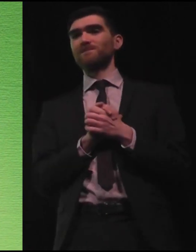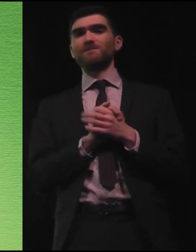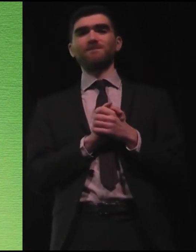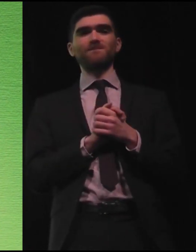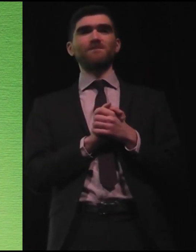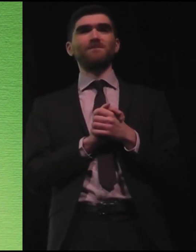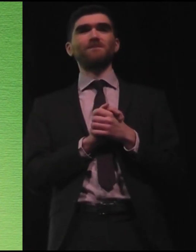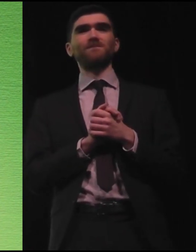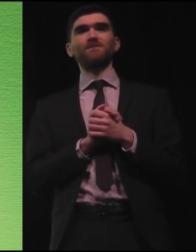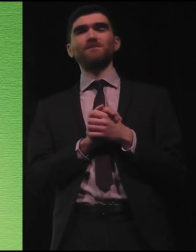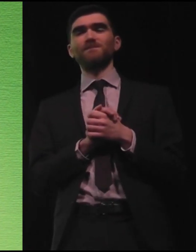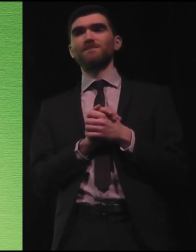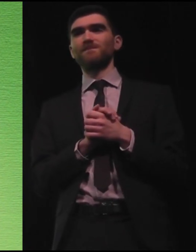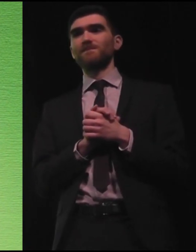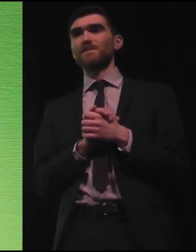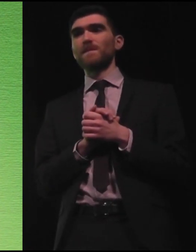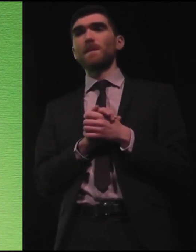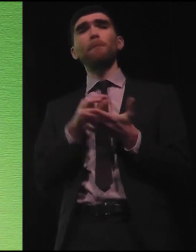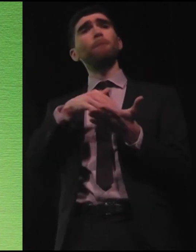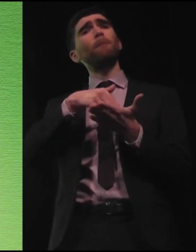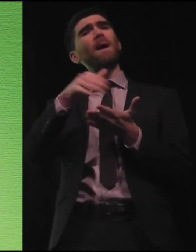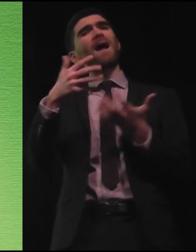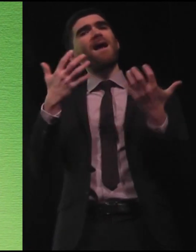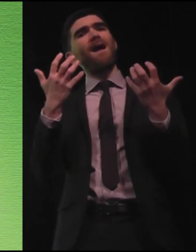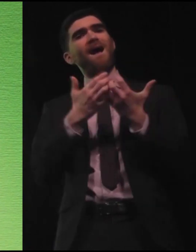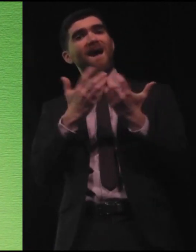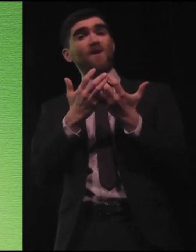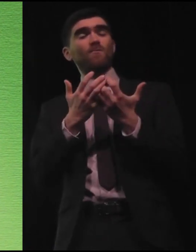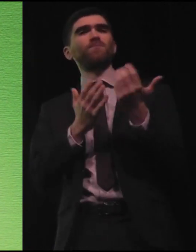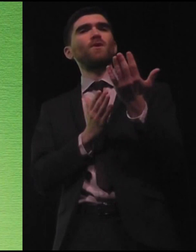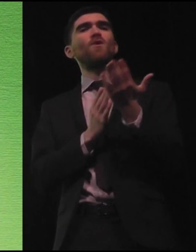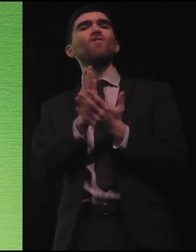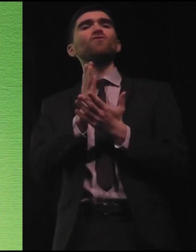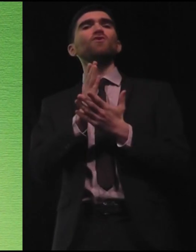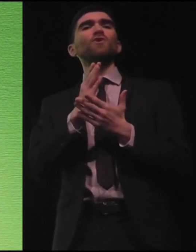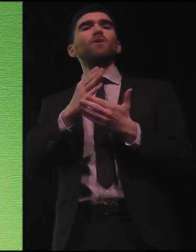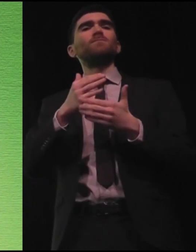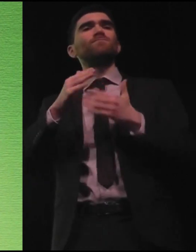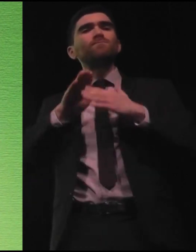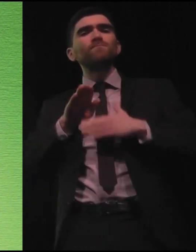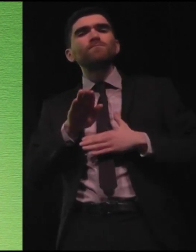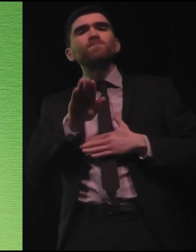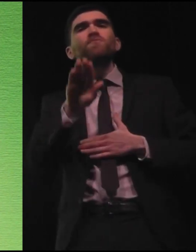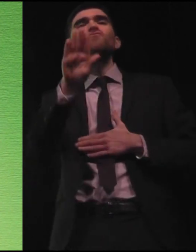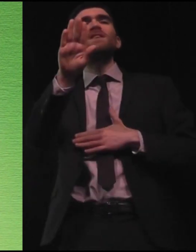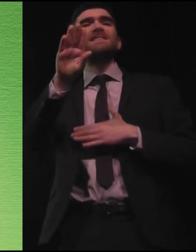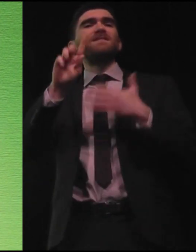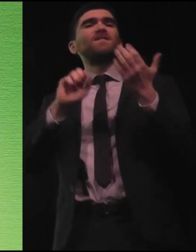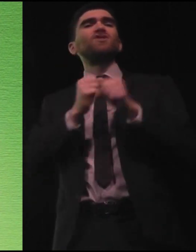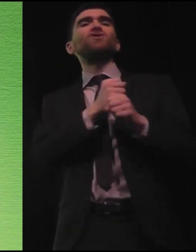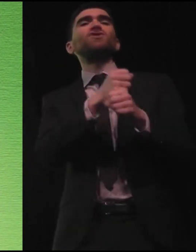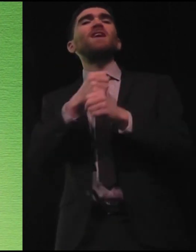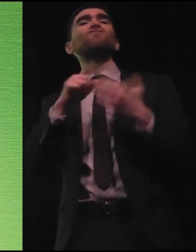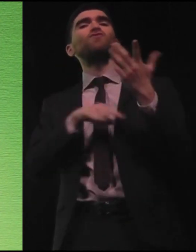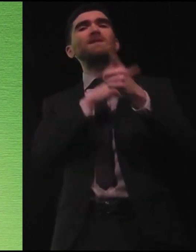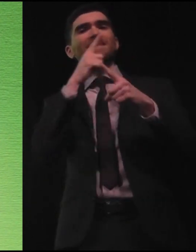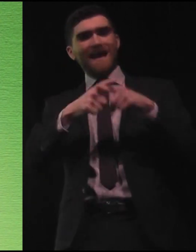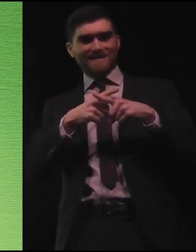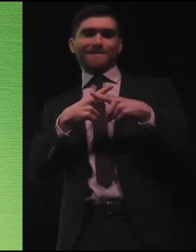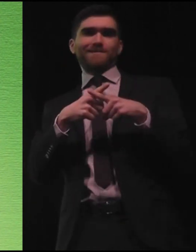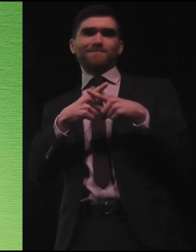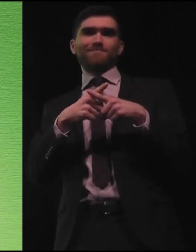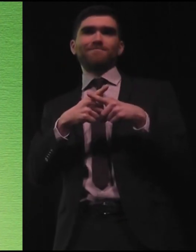Through general progressive taxation. Because when we say that education is a public good, we mean